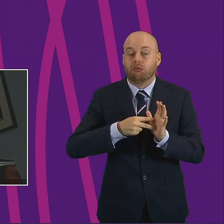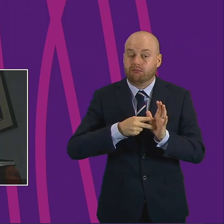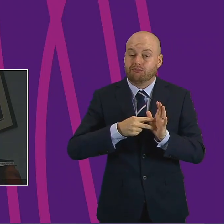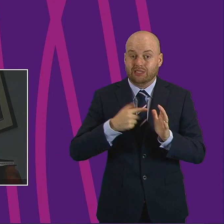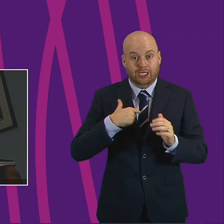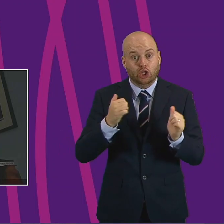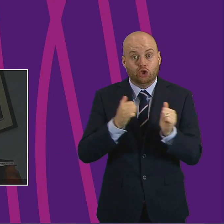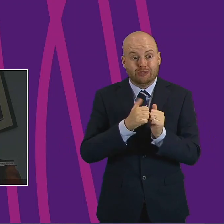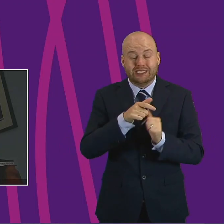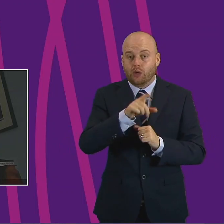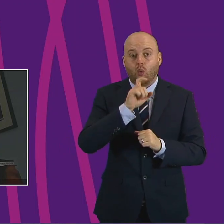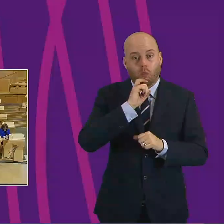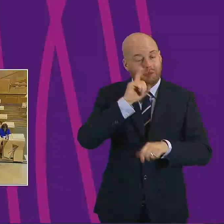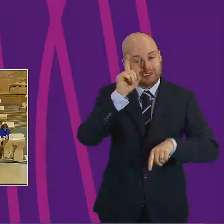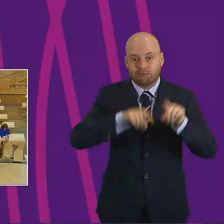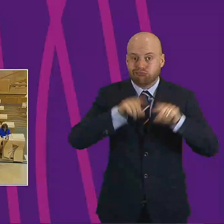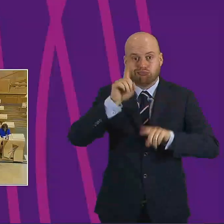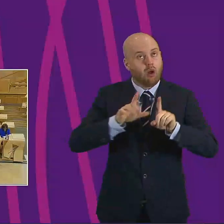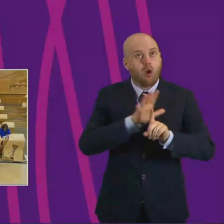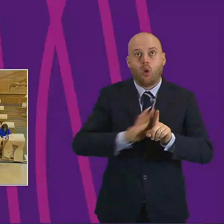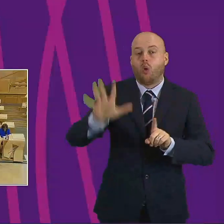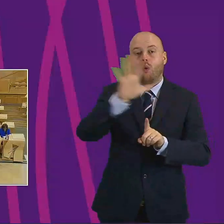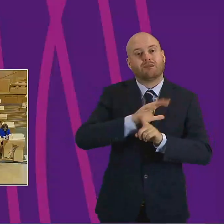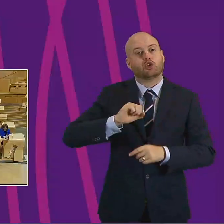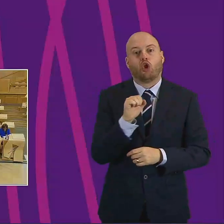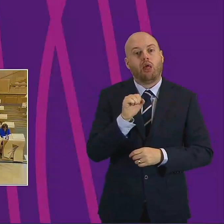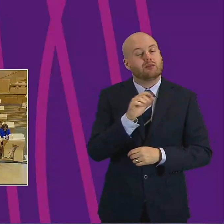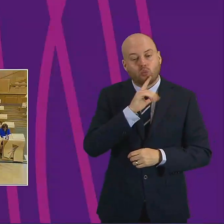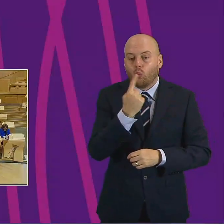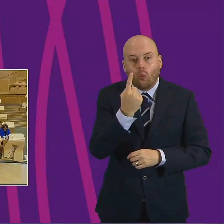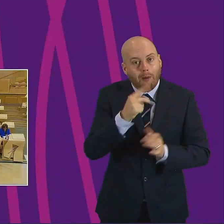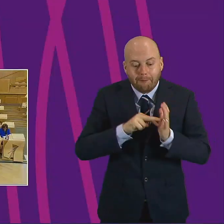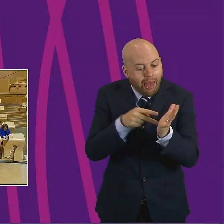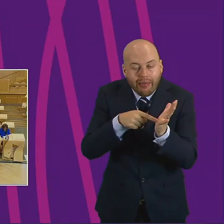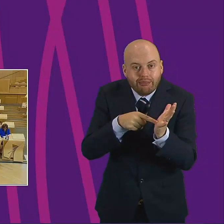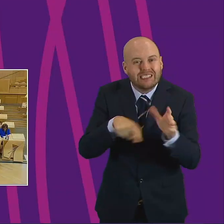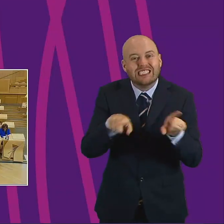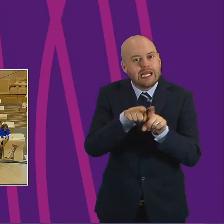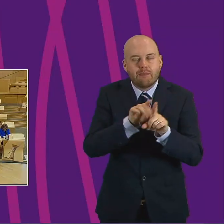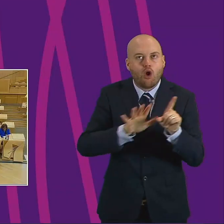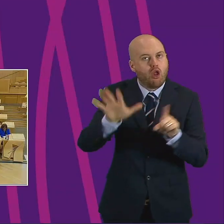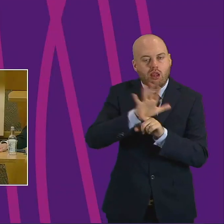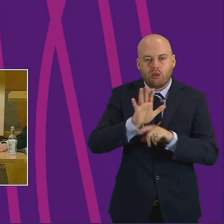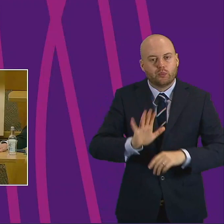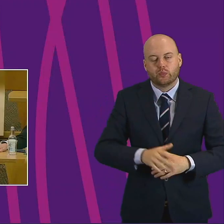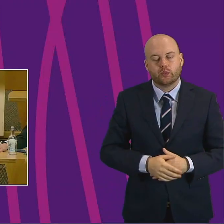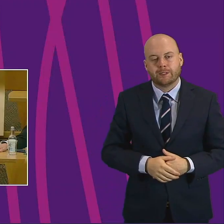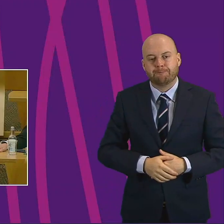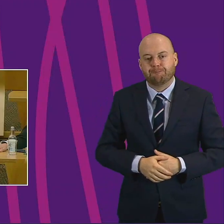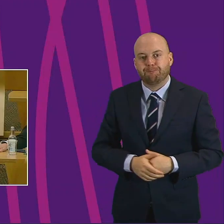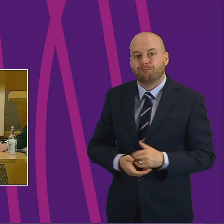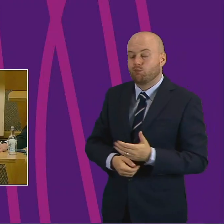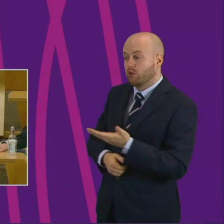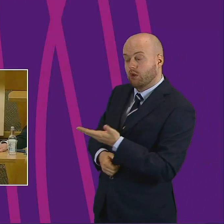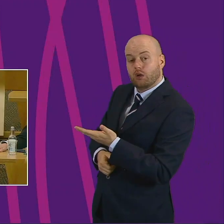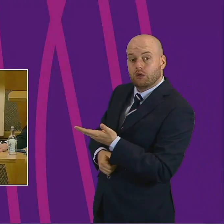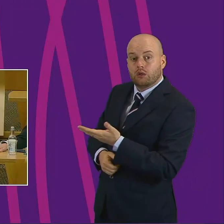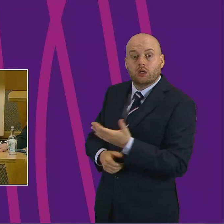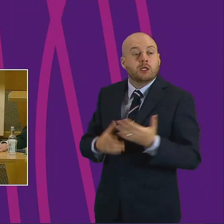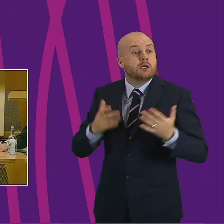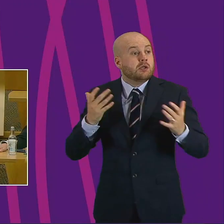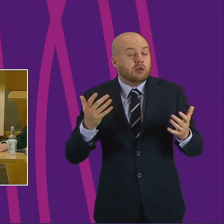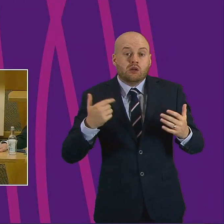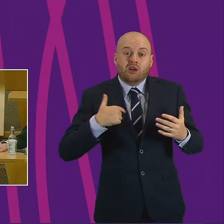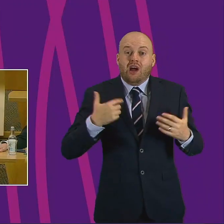country. Willie Rennie, to be followed by Jamie Halker-Johnson. The mammoth effort to get our health service ready for the virus